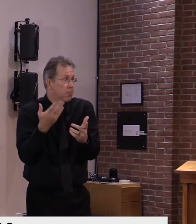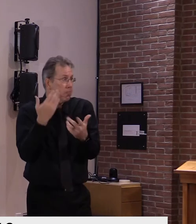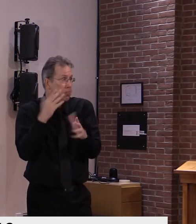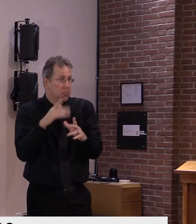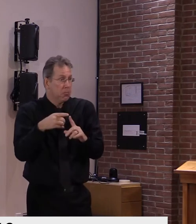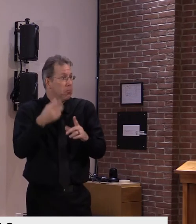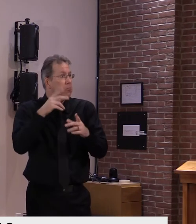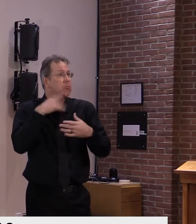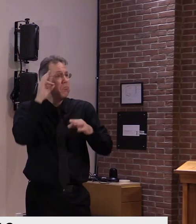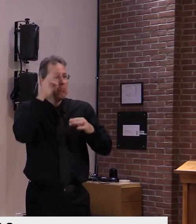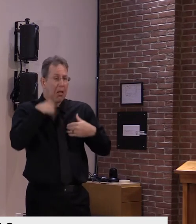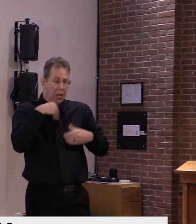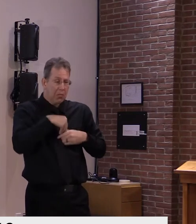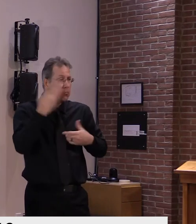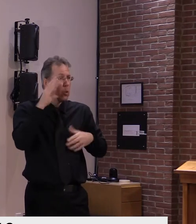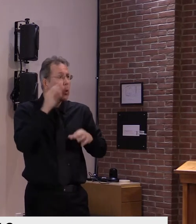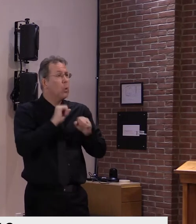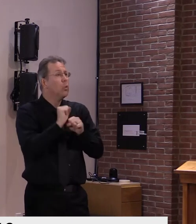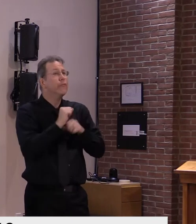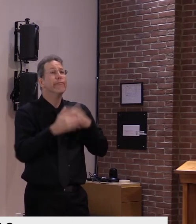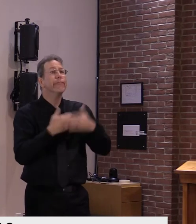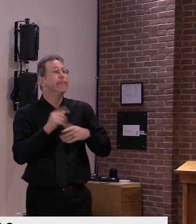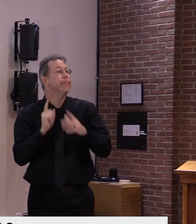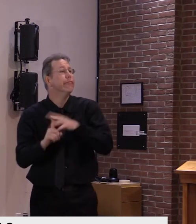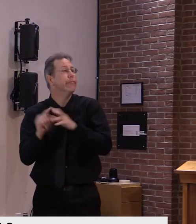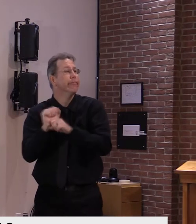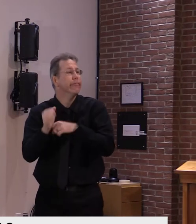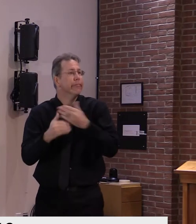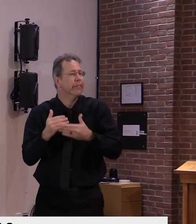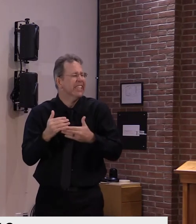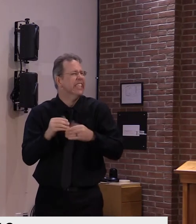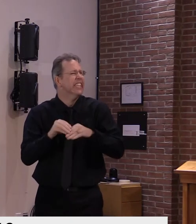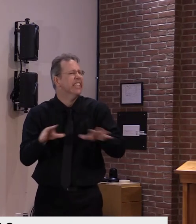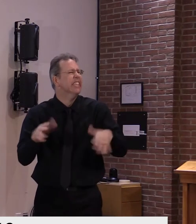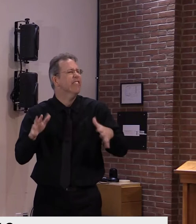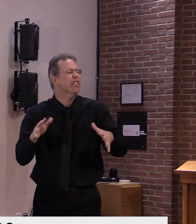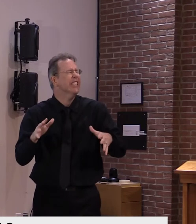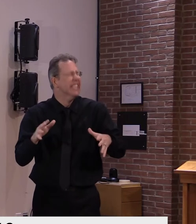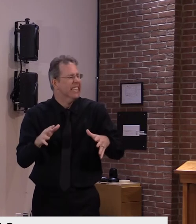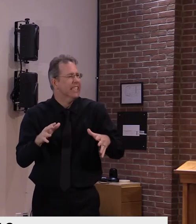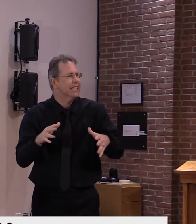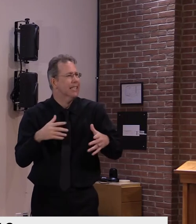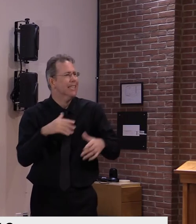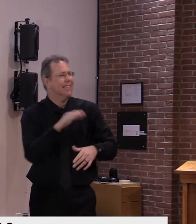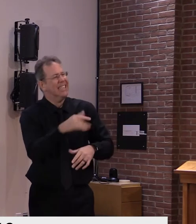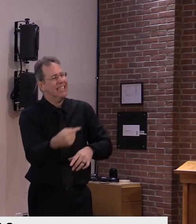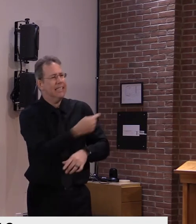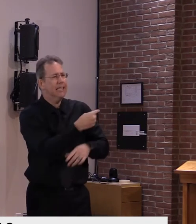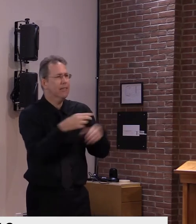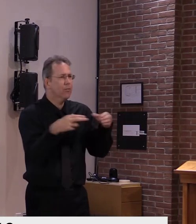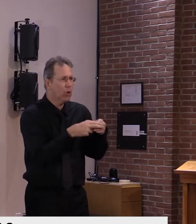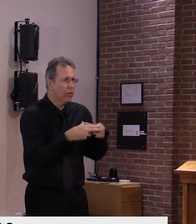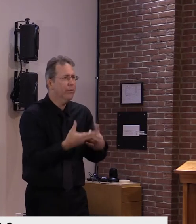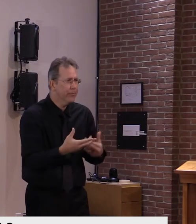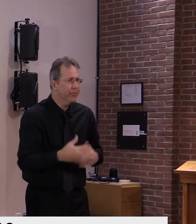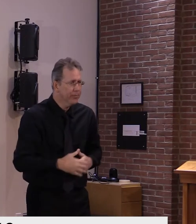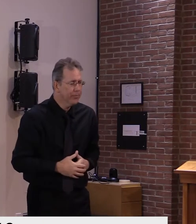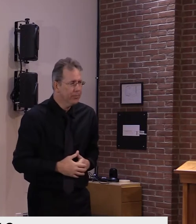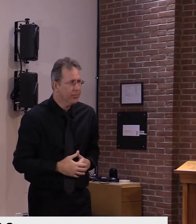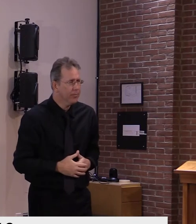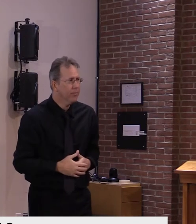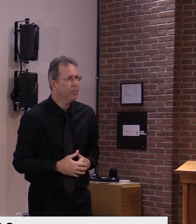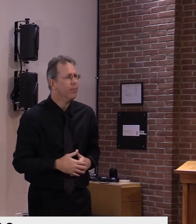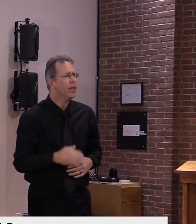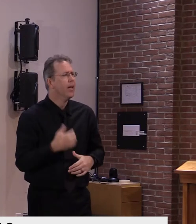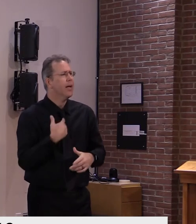that they were indeed a case. So again, I think rather than pointing at one facility or another, we need